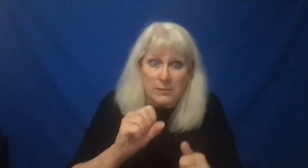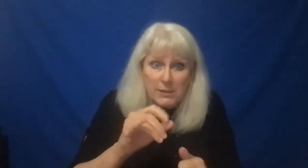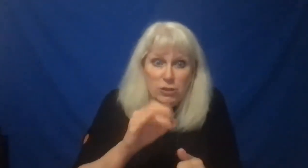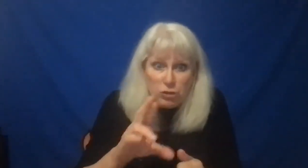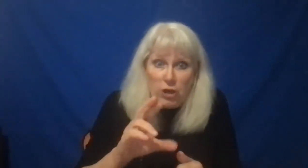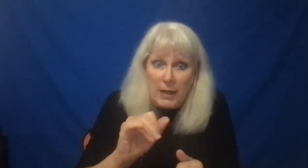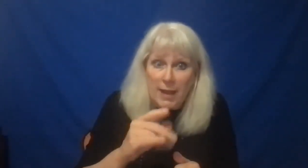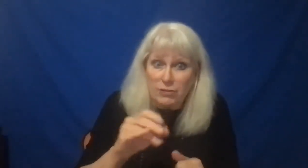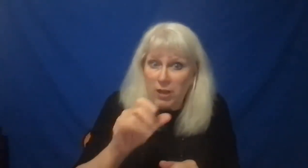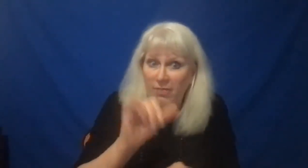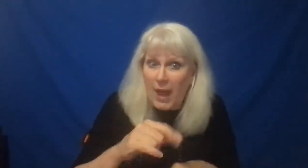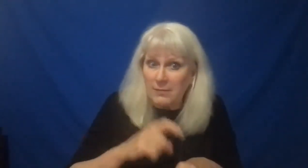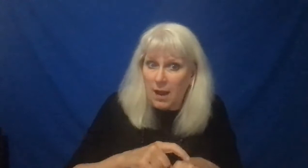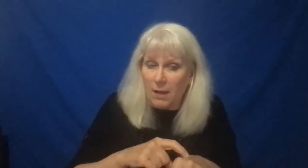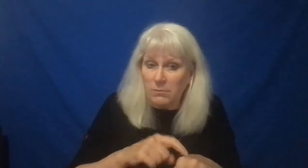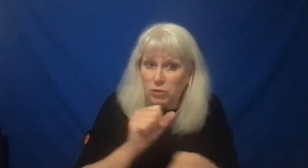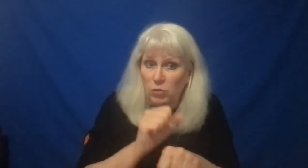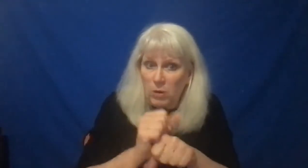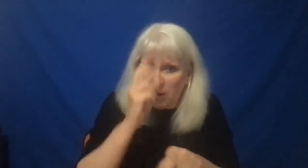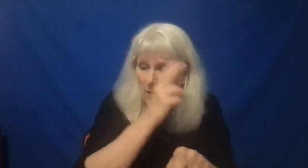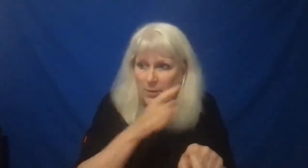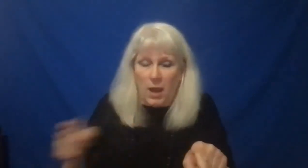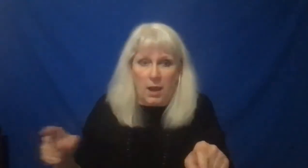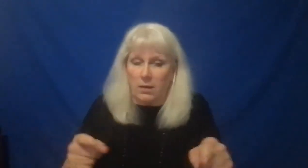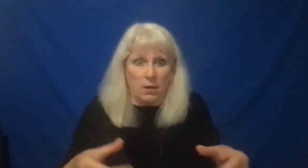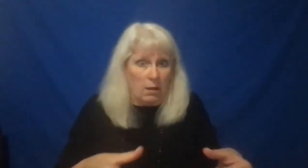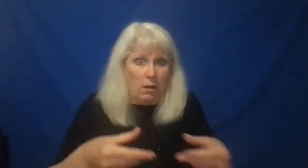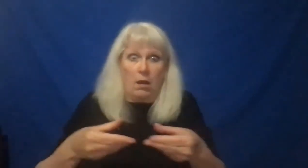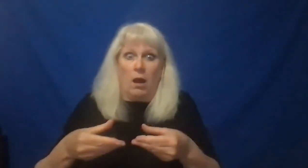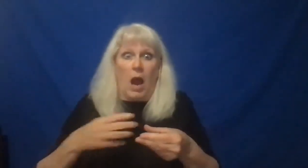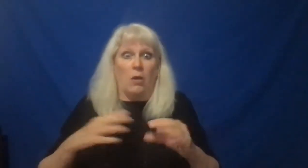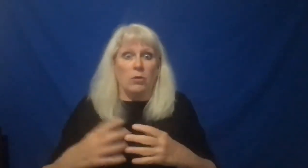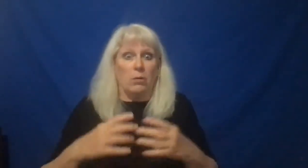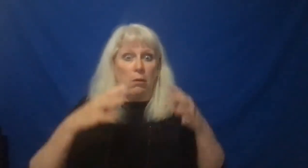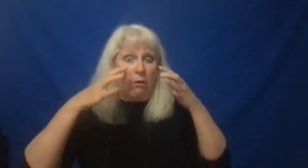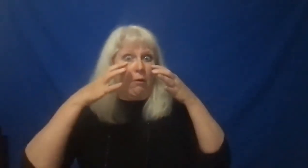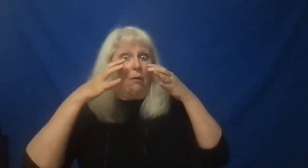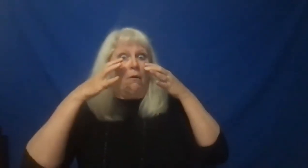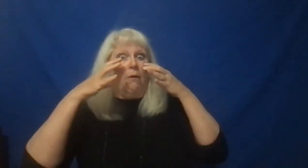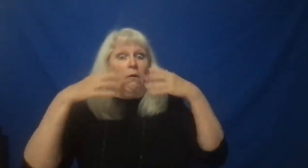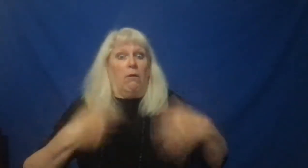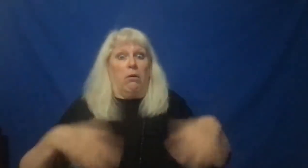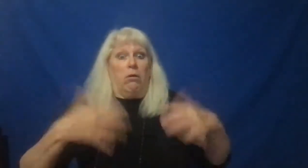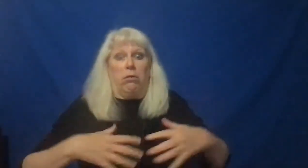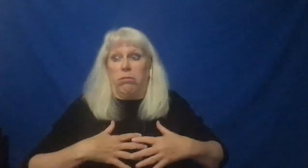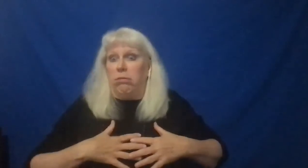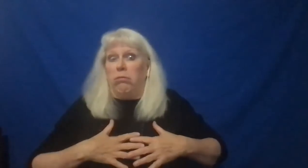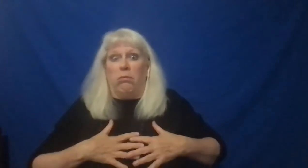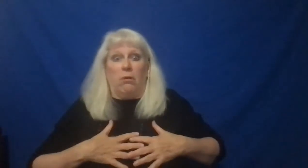And it was just overwhelming to me. Overwhelming to see the thousands of people in the Georgia